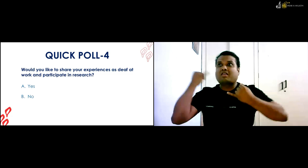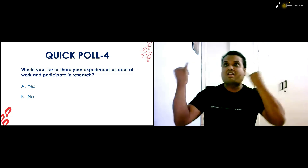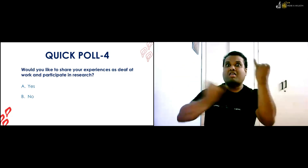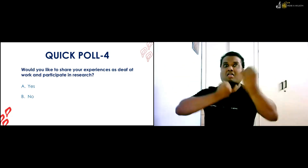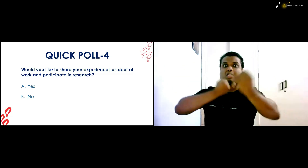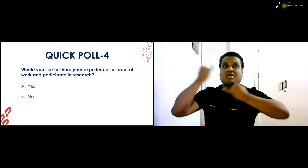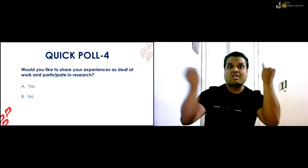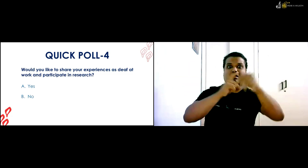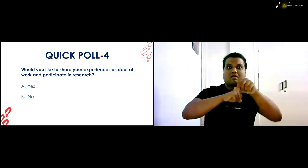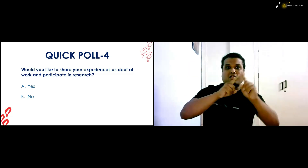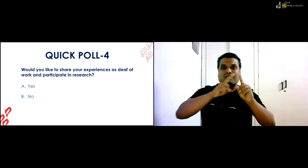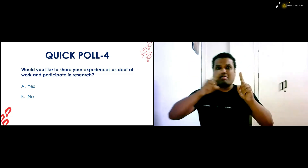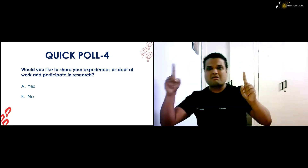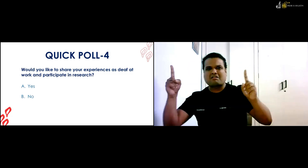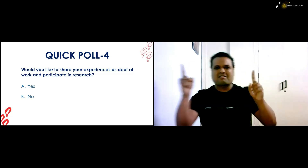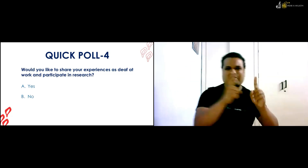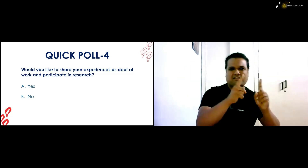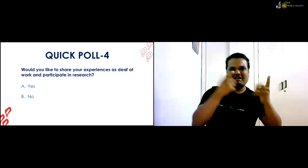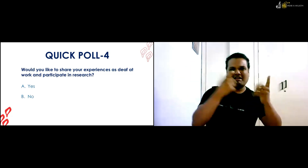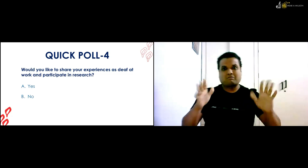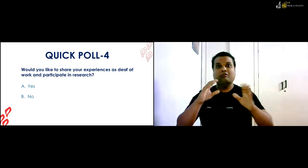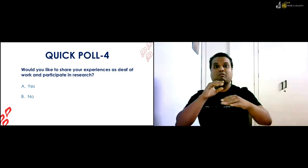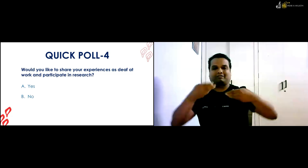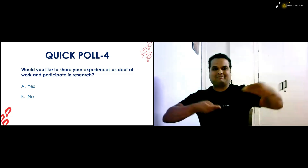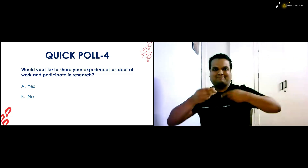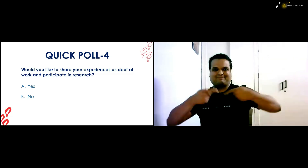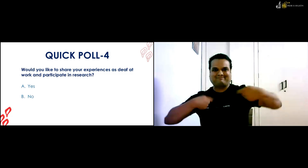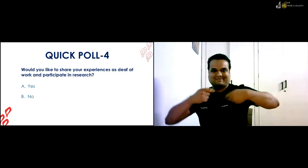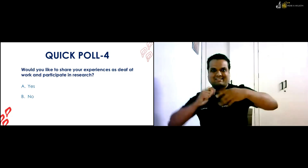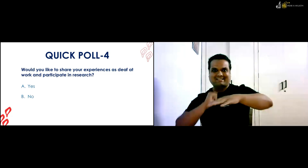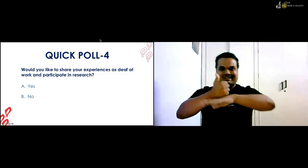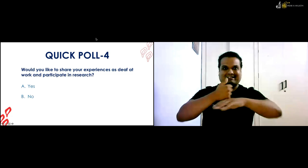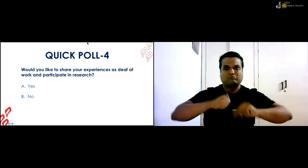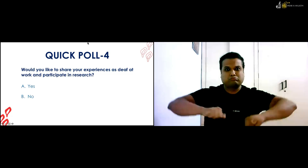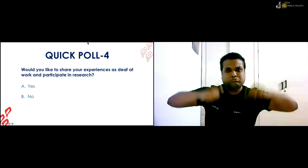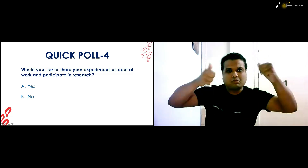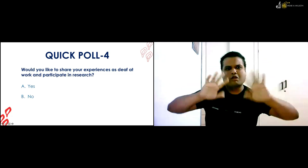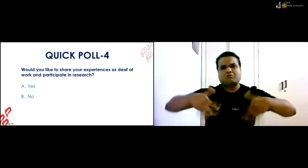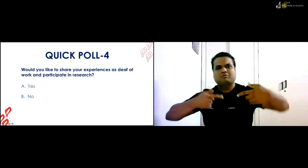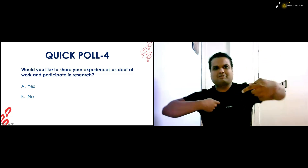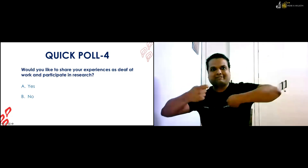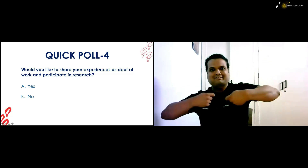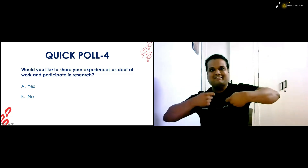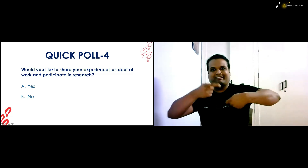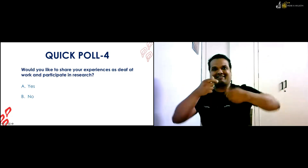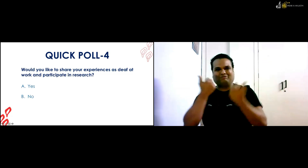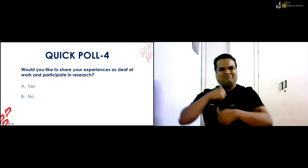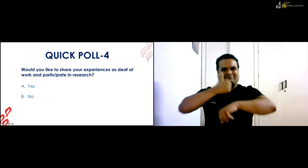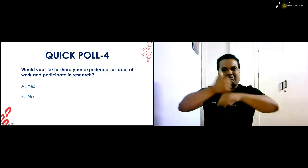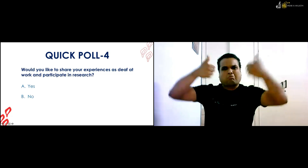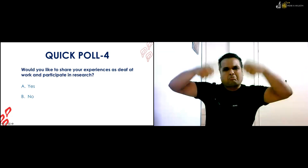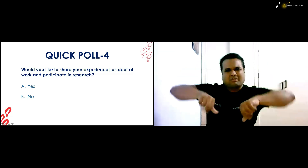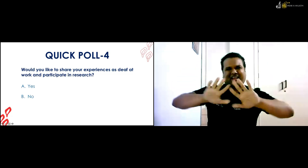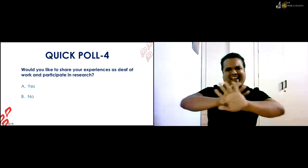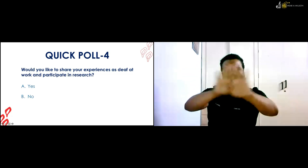your job? And if you are searching, if you're looking for a job and it took long time or less time, and if you have set